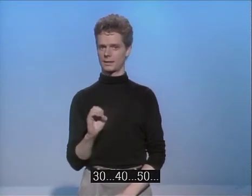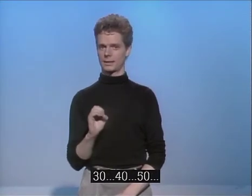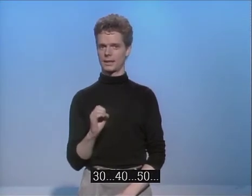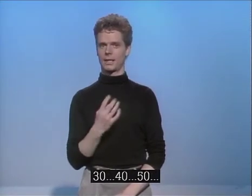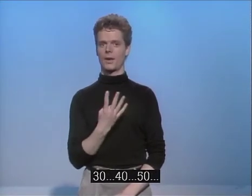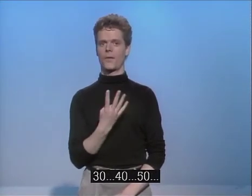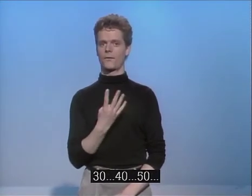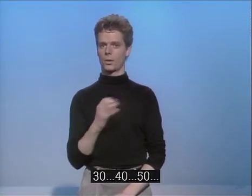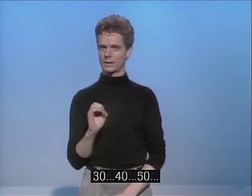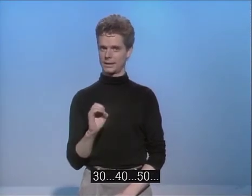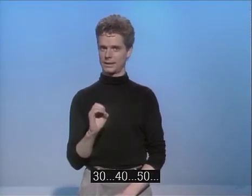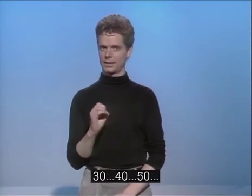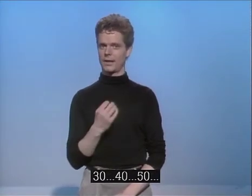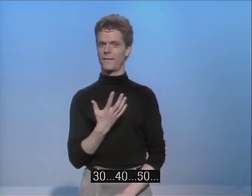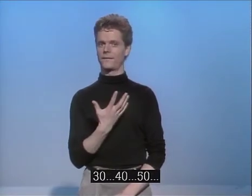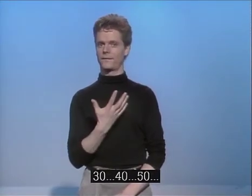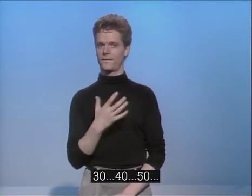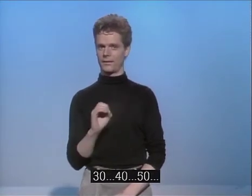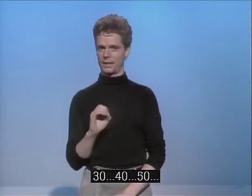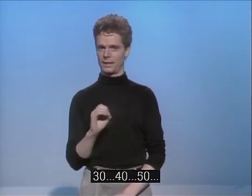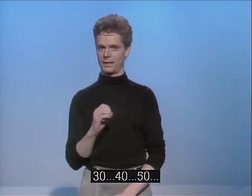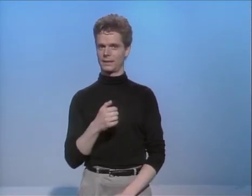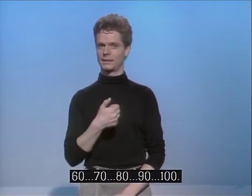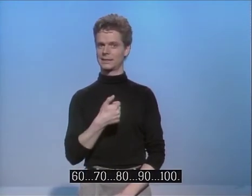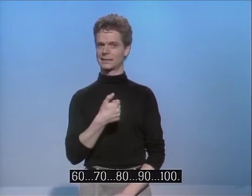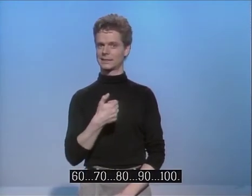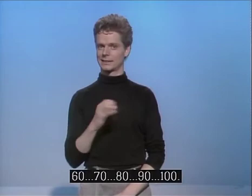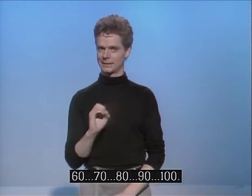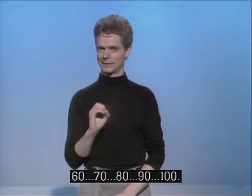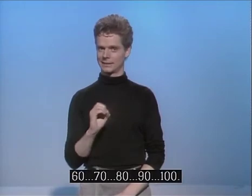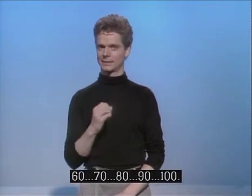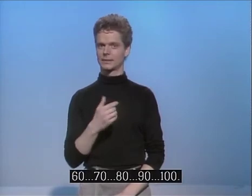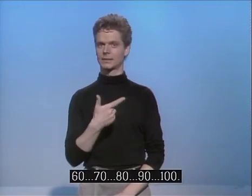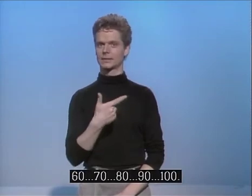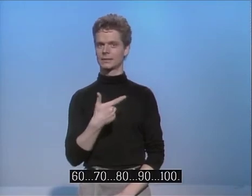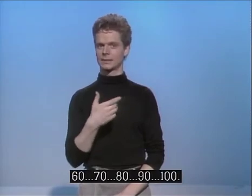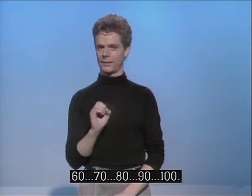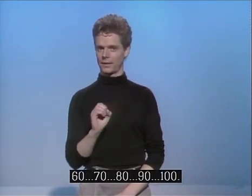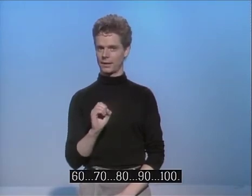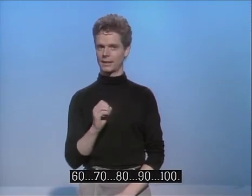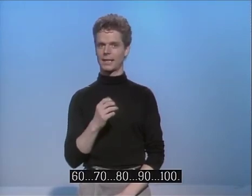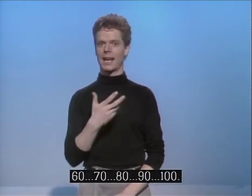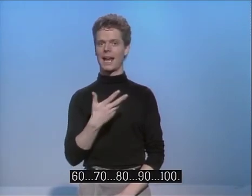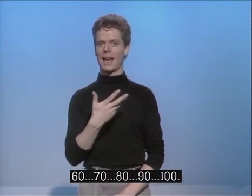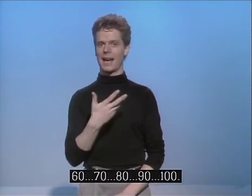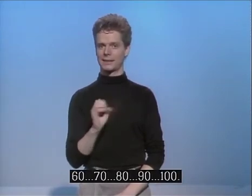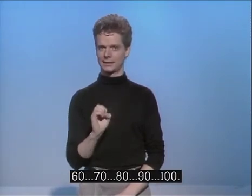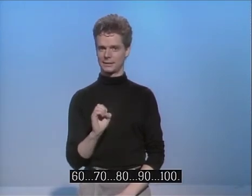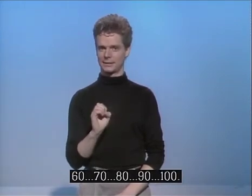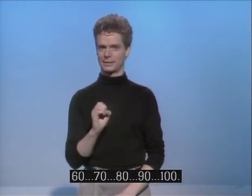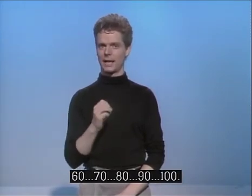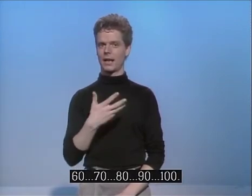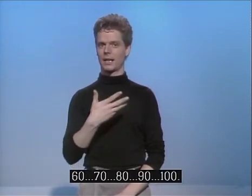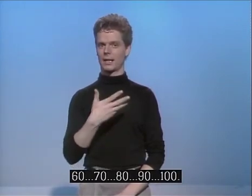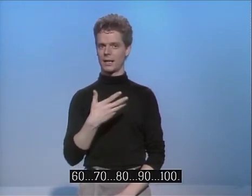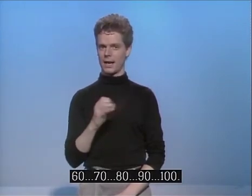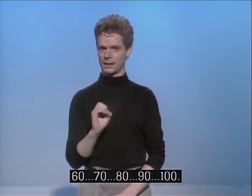30, 40, 50, 60, 70, 80,